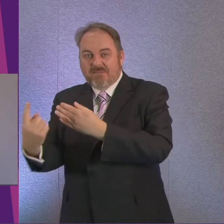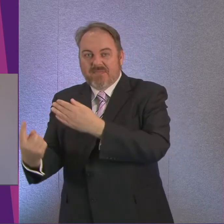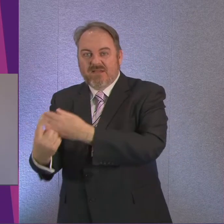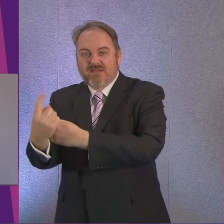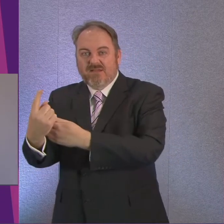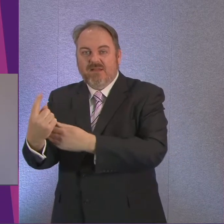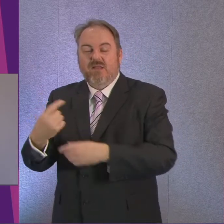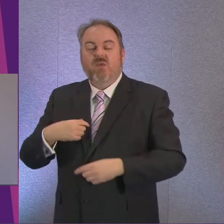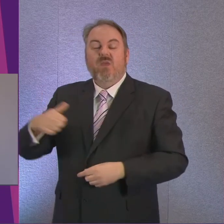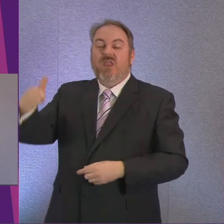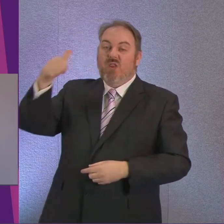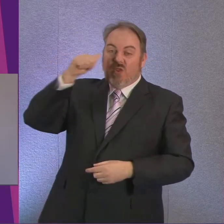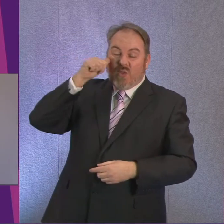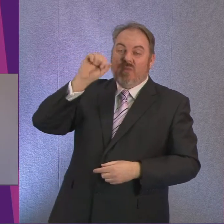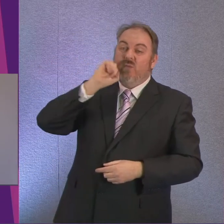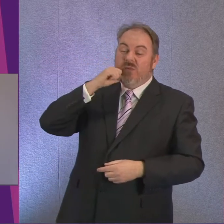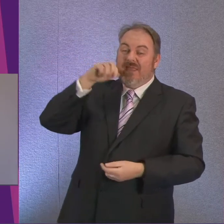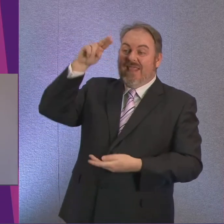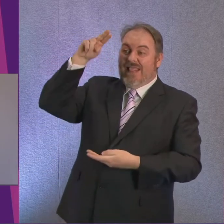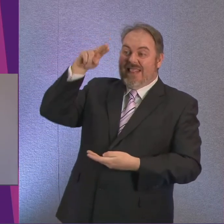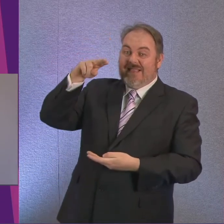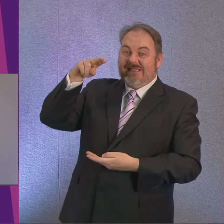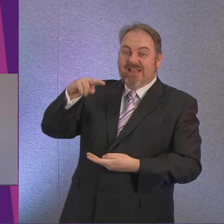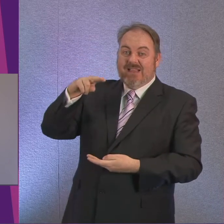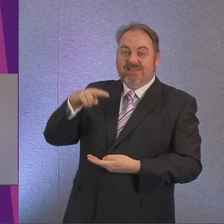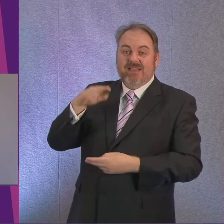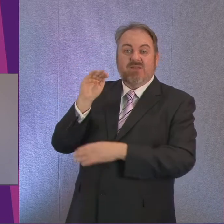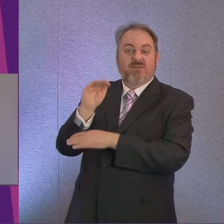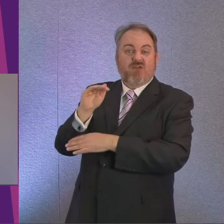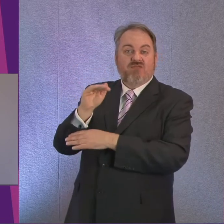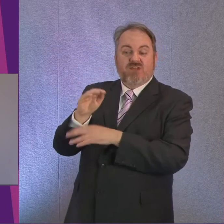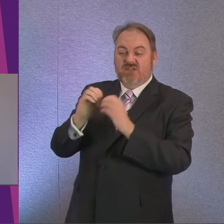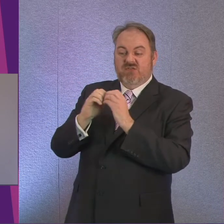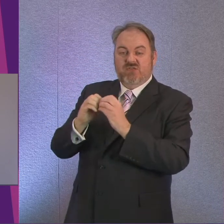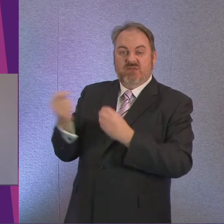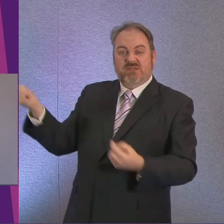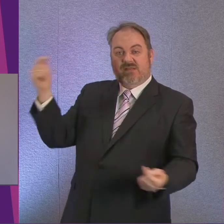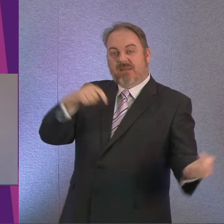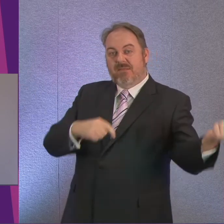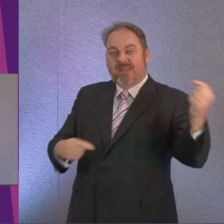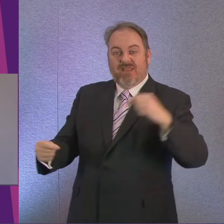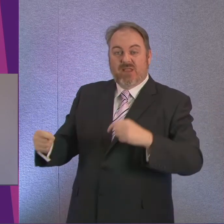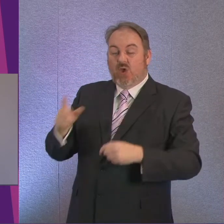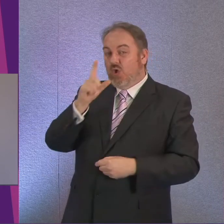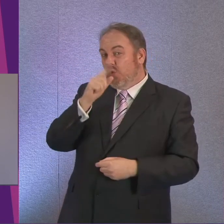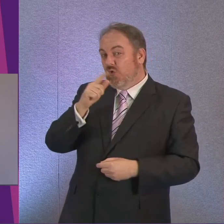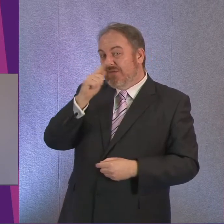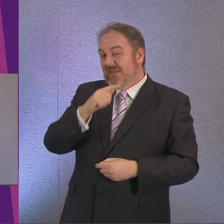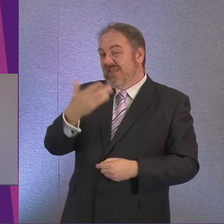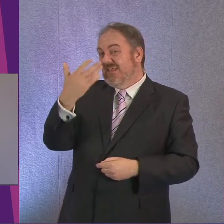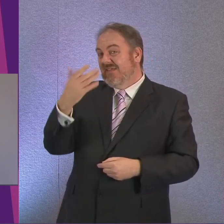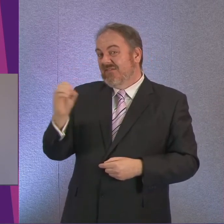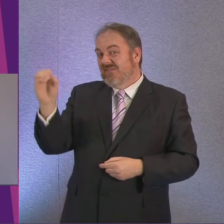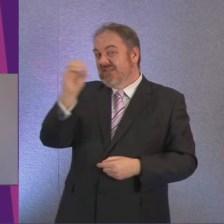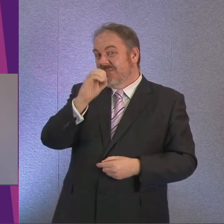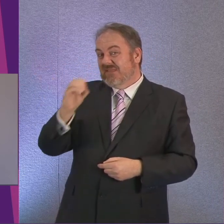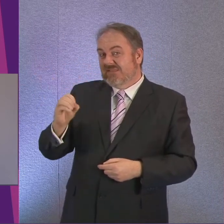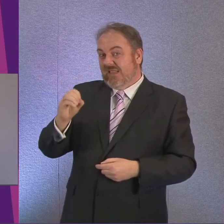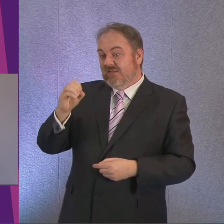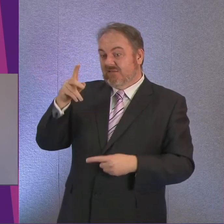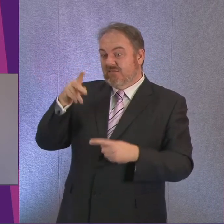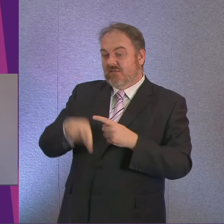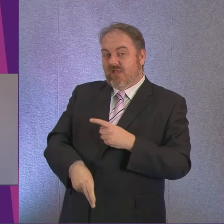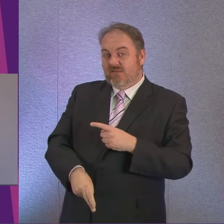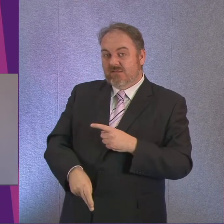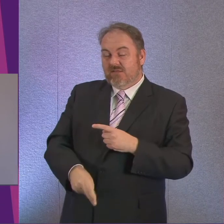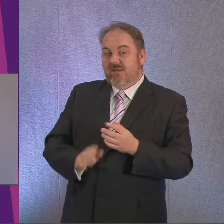a drop in international students. We don't know to what extent, but if it was up to a 50% drop, for instance, that could cost our higher